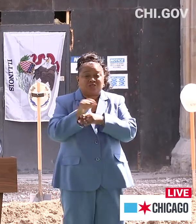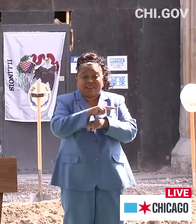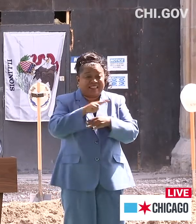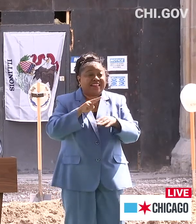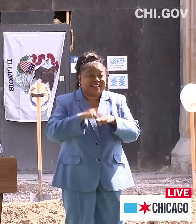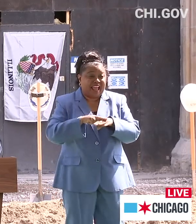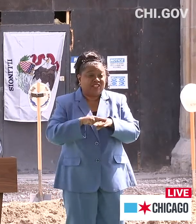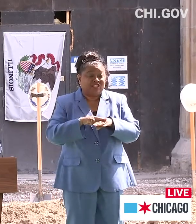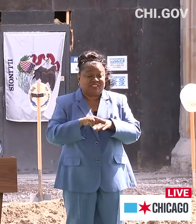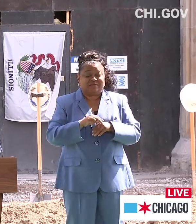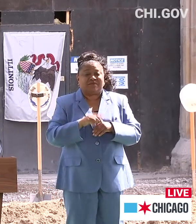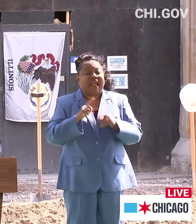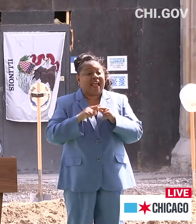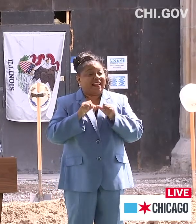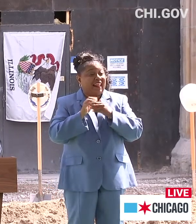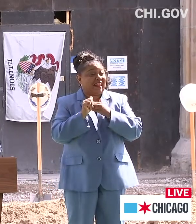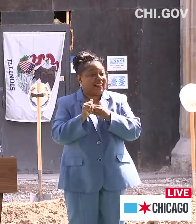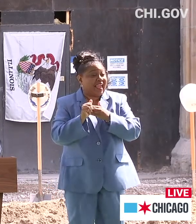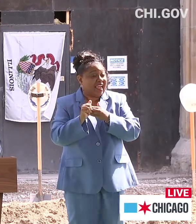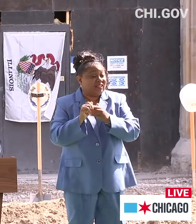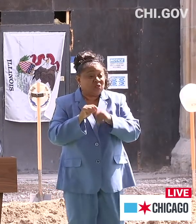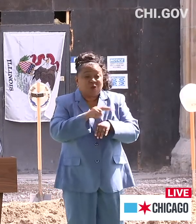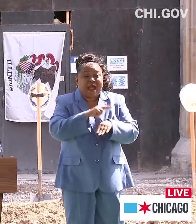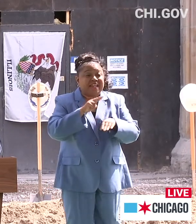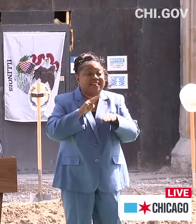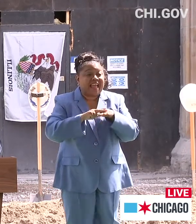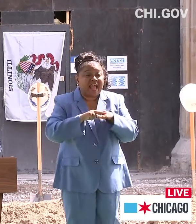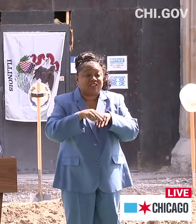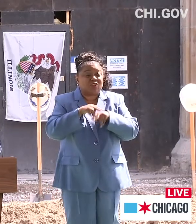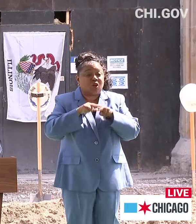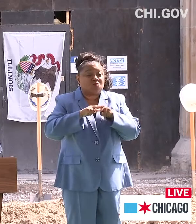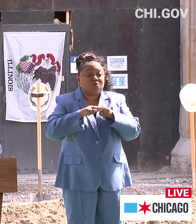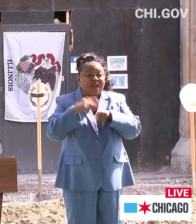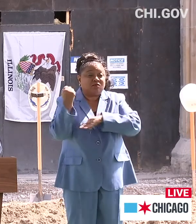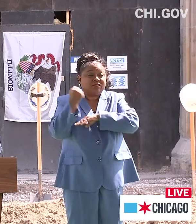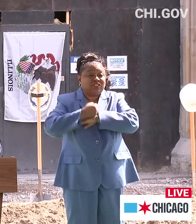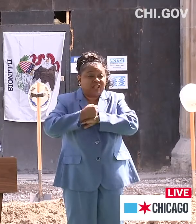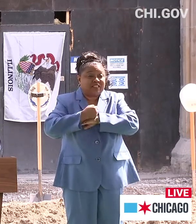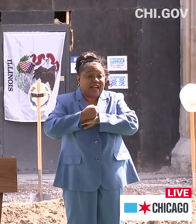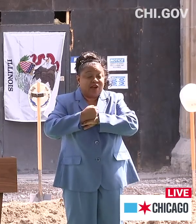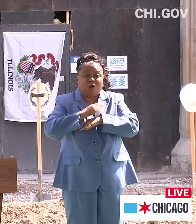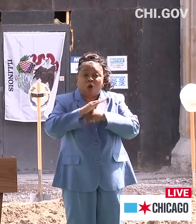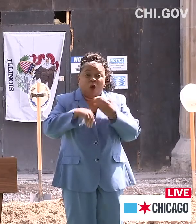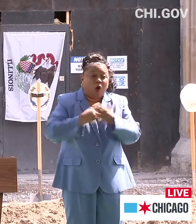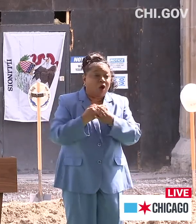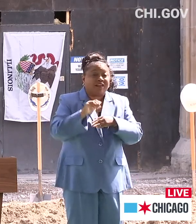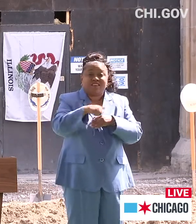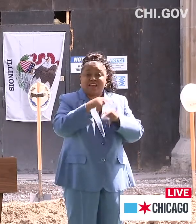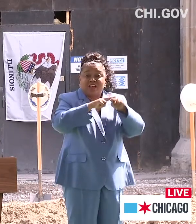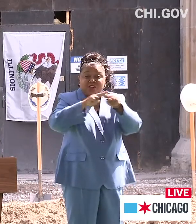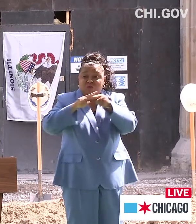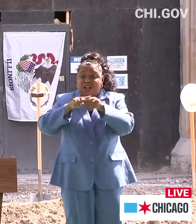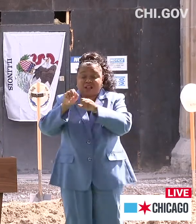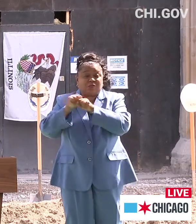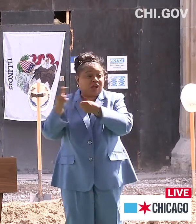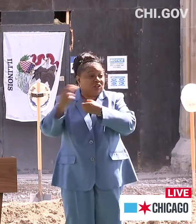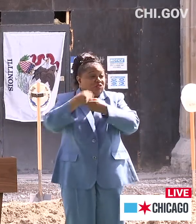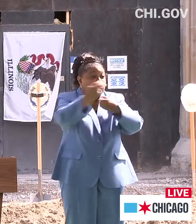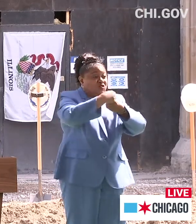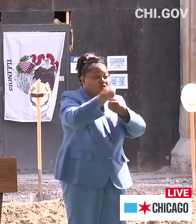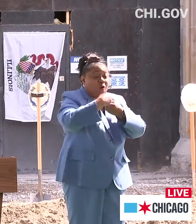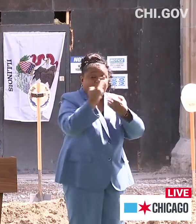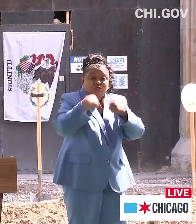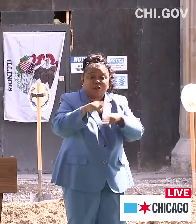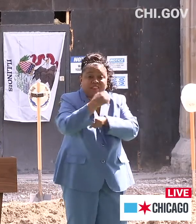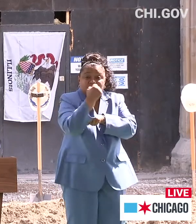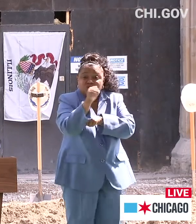nation. And it led to a national rail shutdown when all of the other railroad employees joined them in this